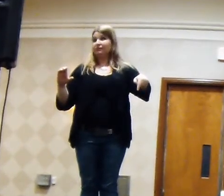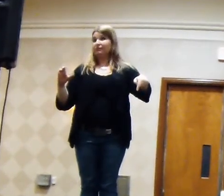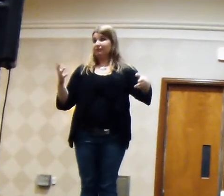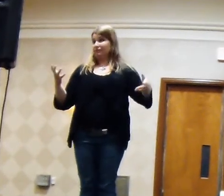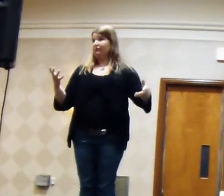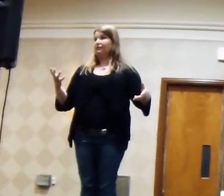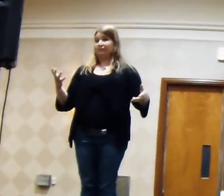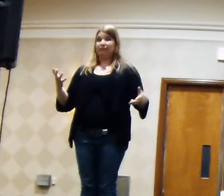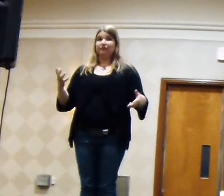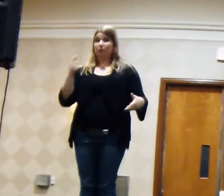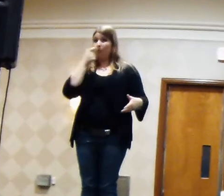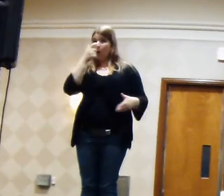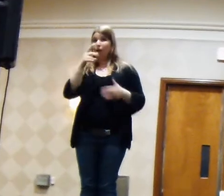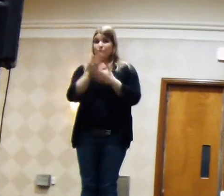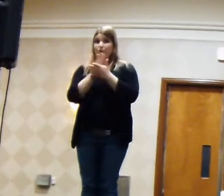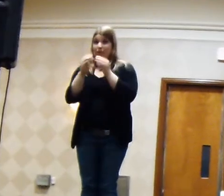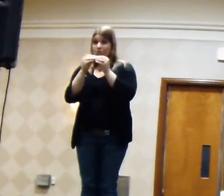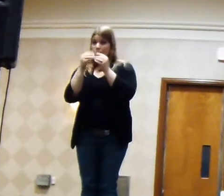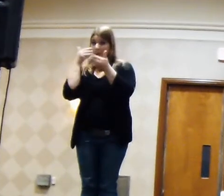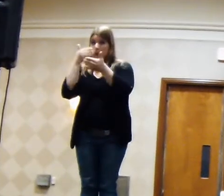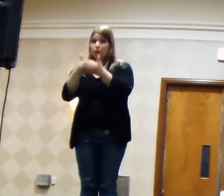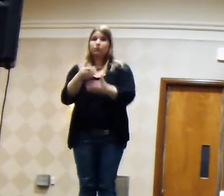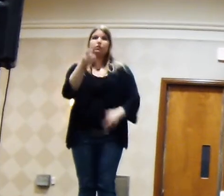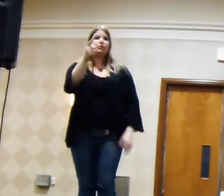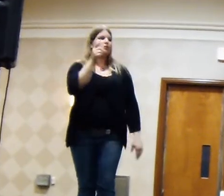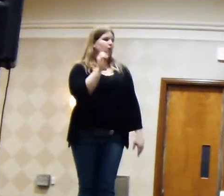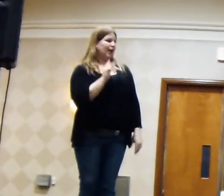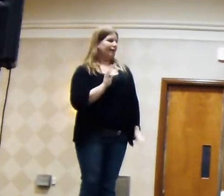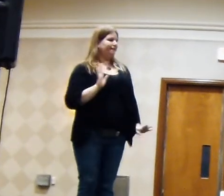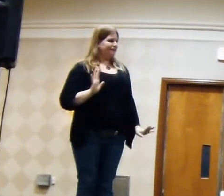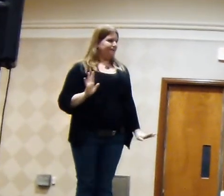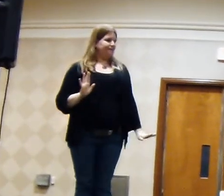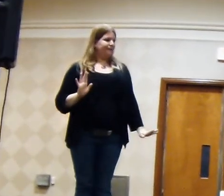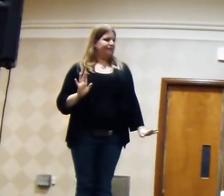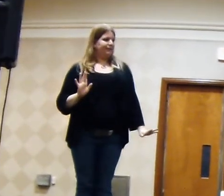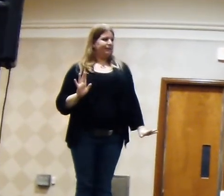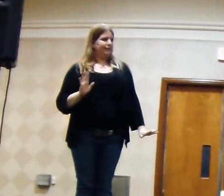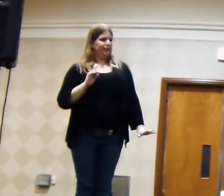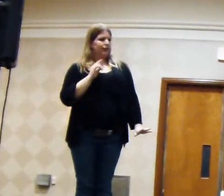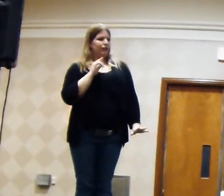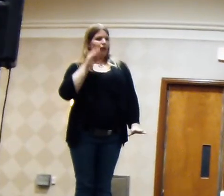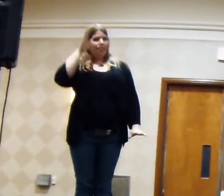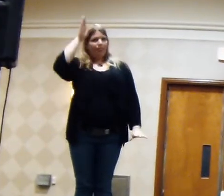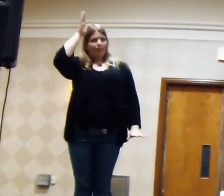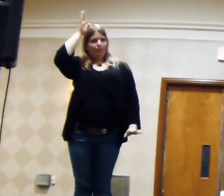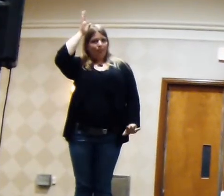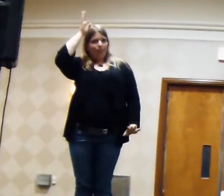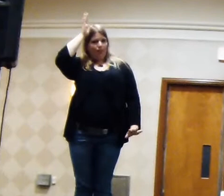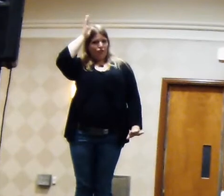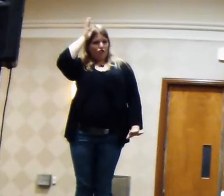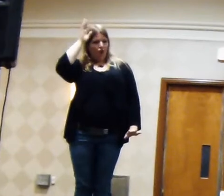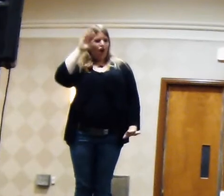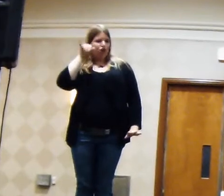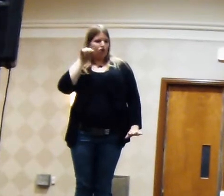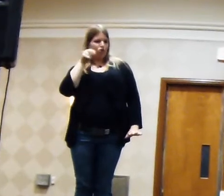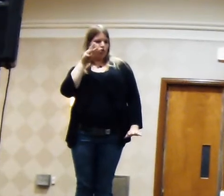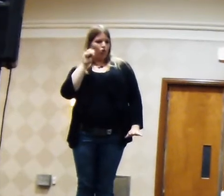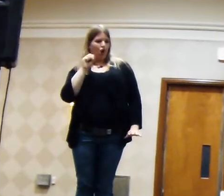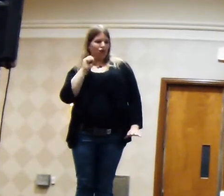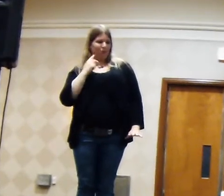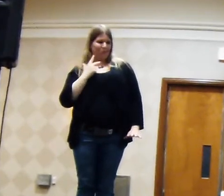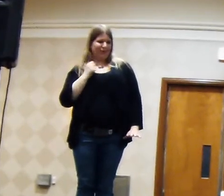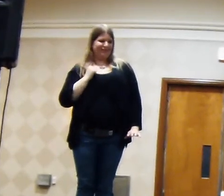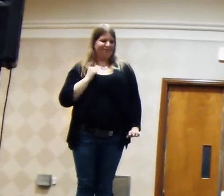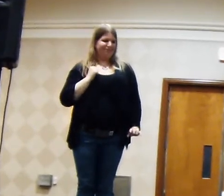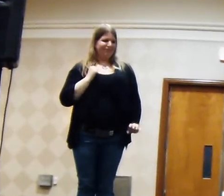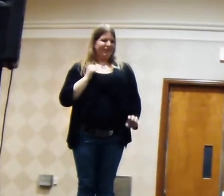him. That's cool. And Jaws 3 question. How you get attacked by the shark and it just kind of mauls you